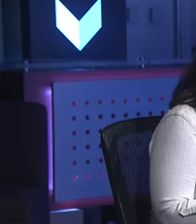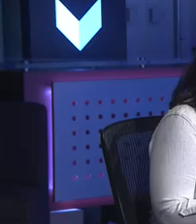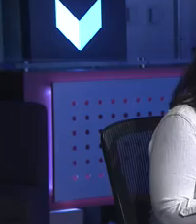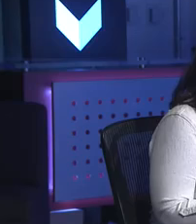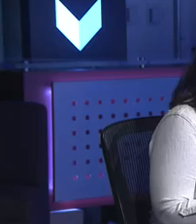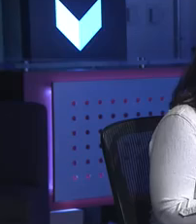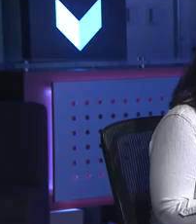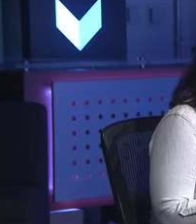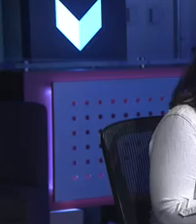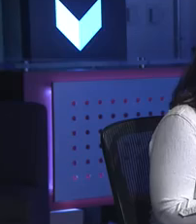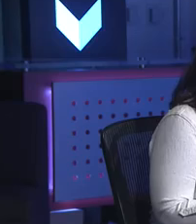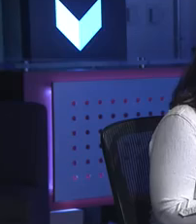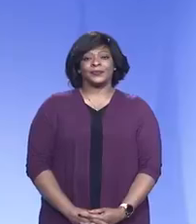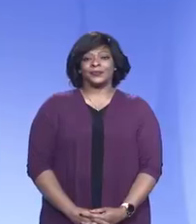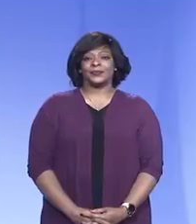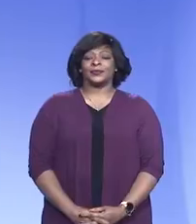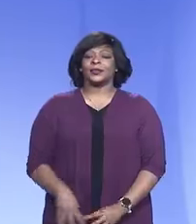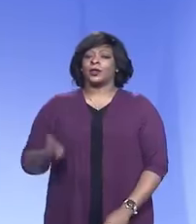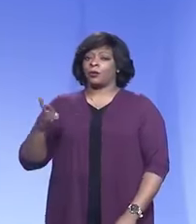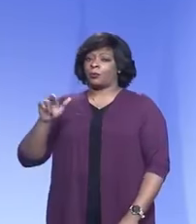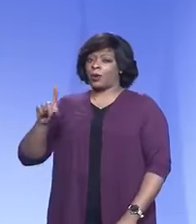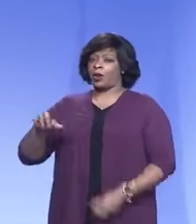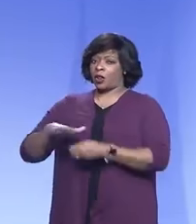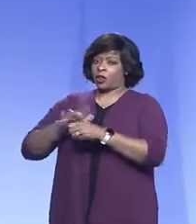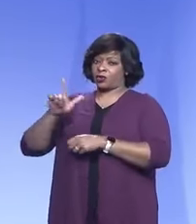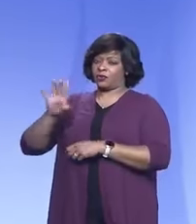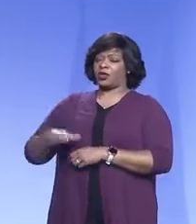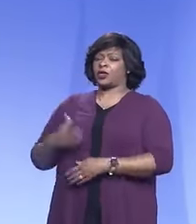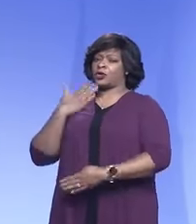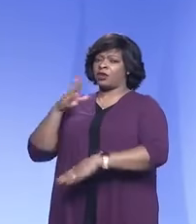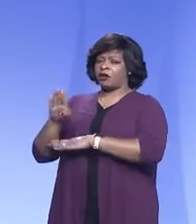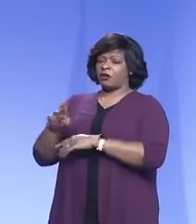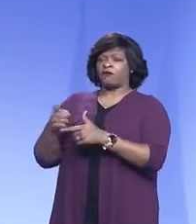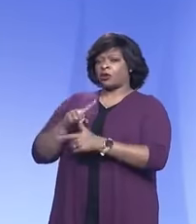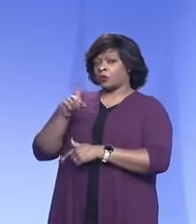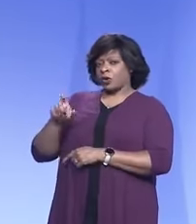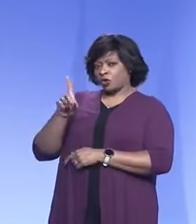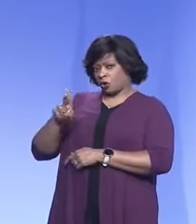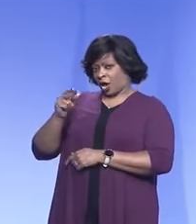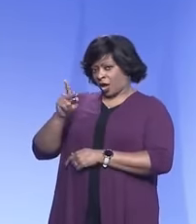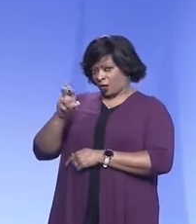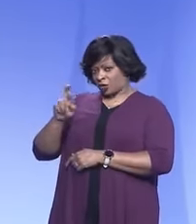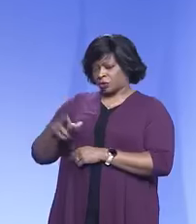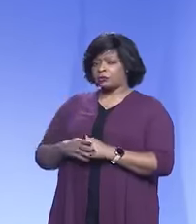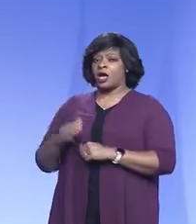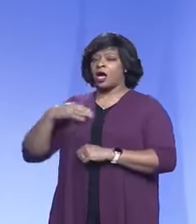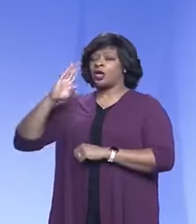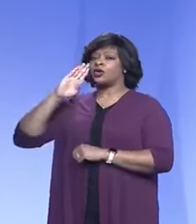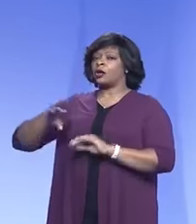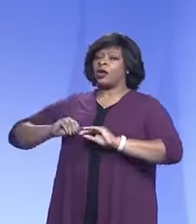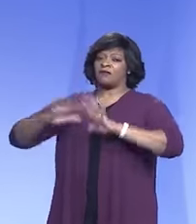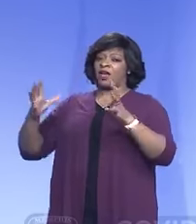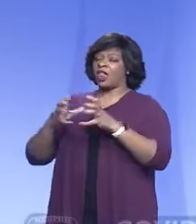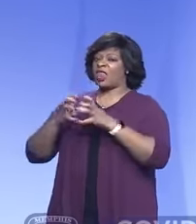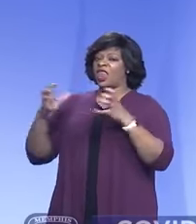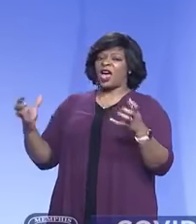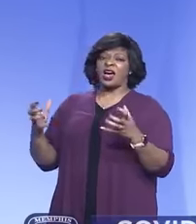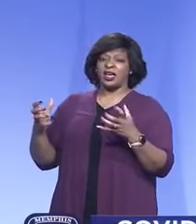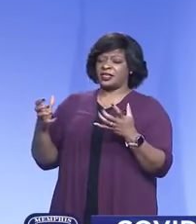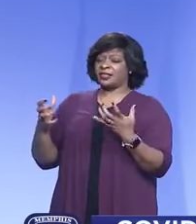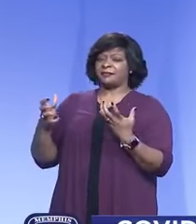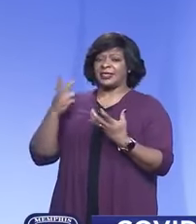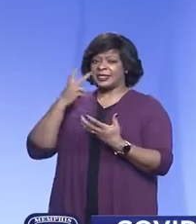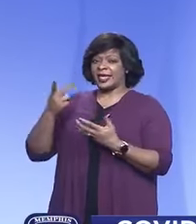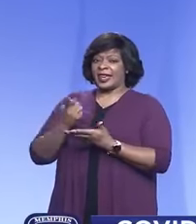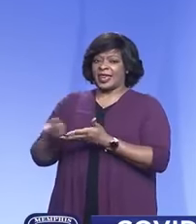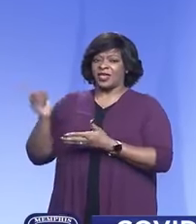Local 24. Good afternoon. First question is to Dr. Haushalter. I know obviously a lot has changed since the last briefing